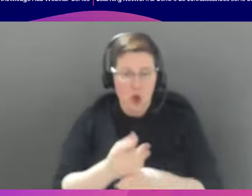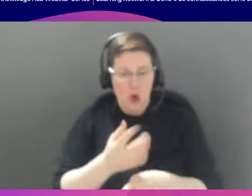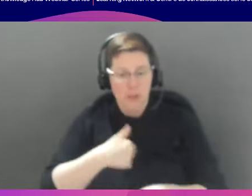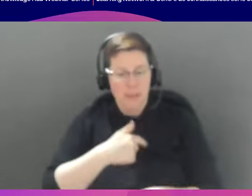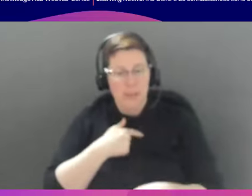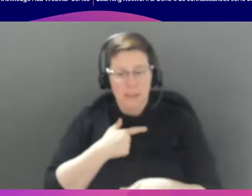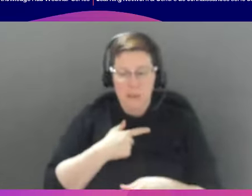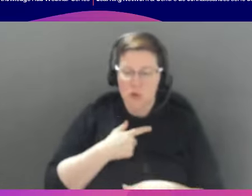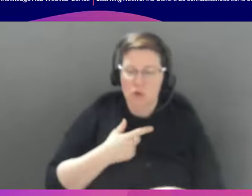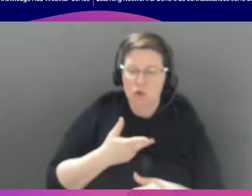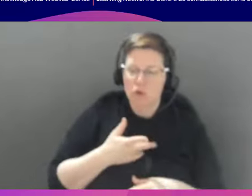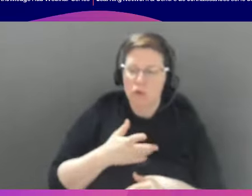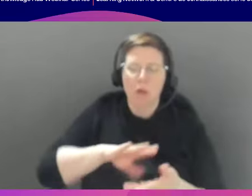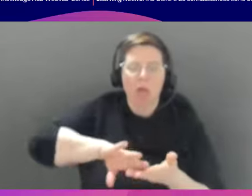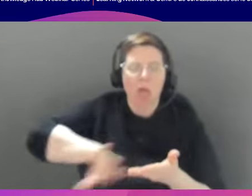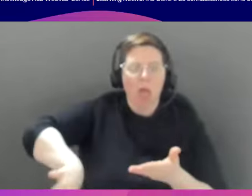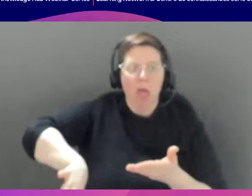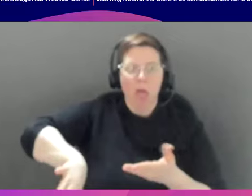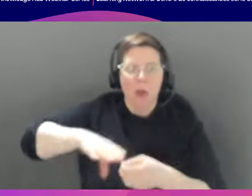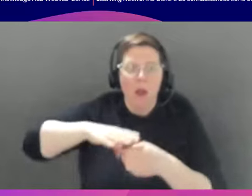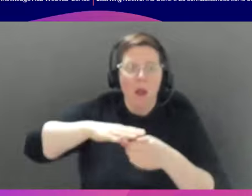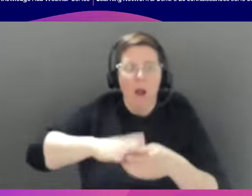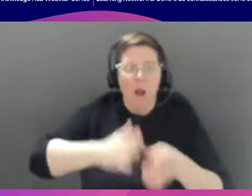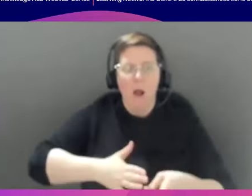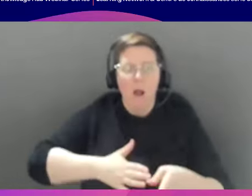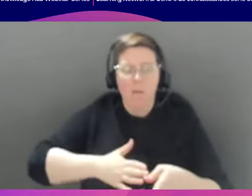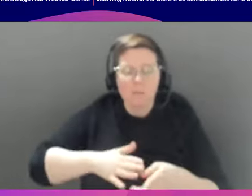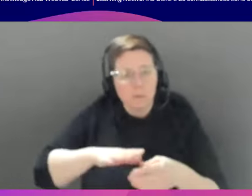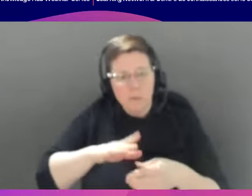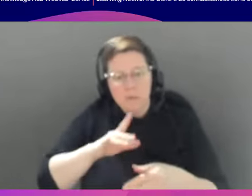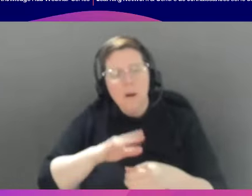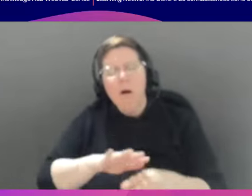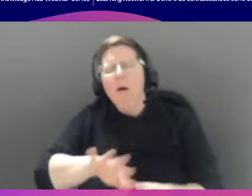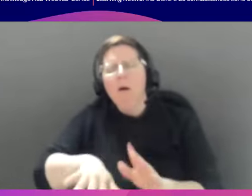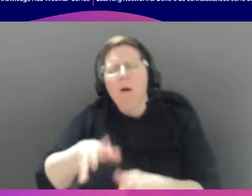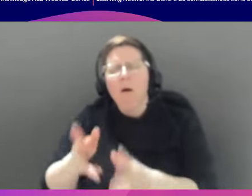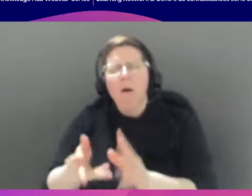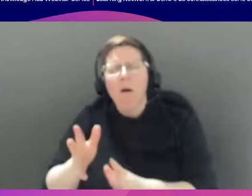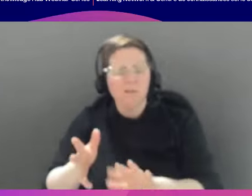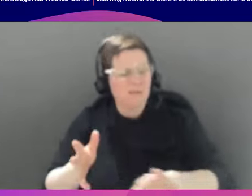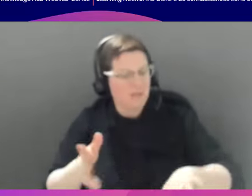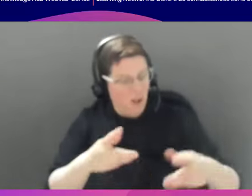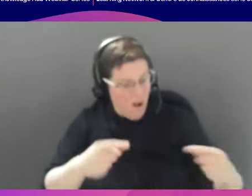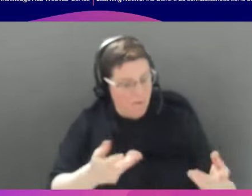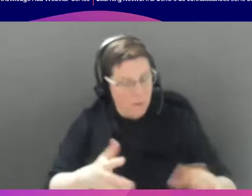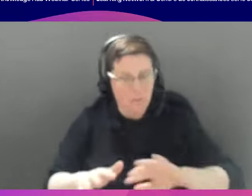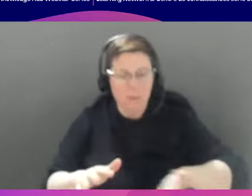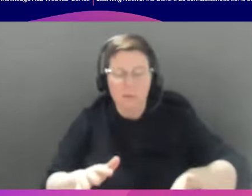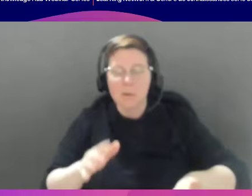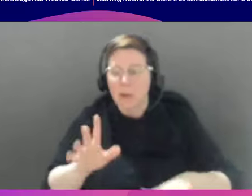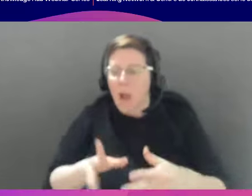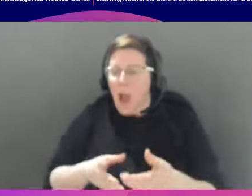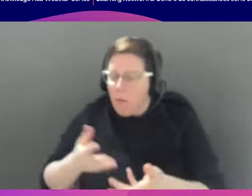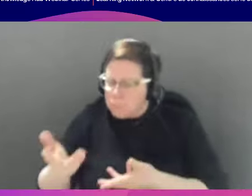the oppressor while ignoring the actual people harmed. And empathizing with the side of the oppressor